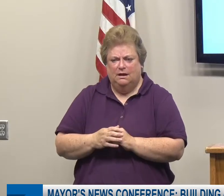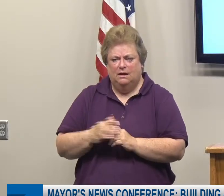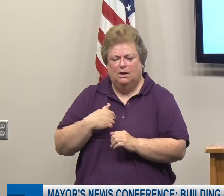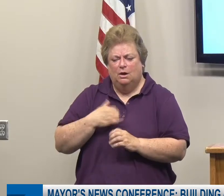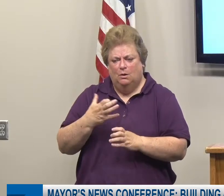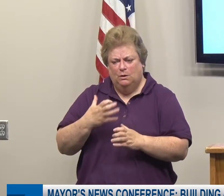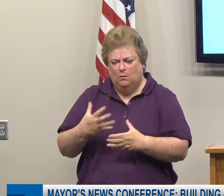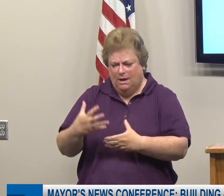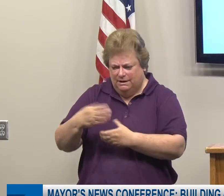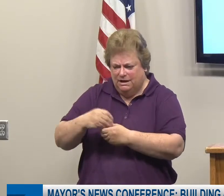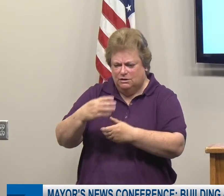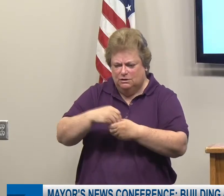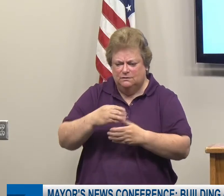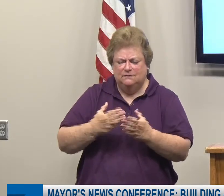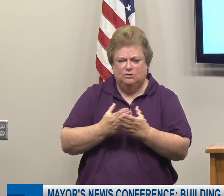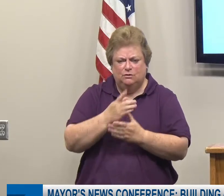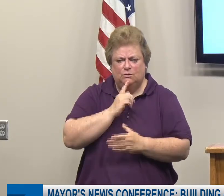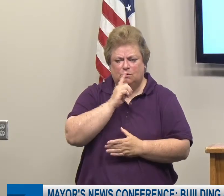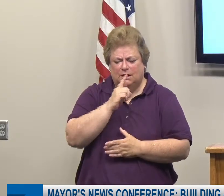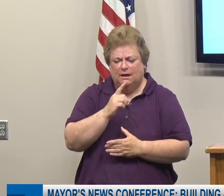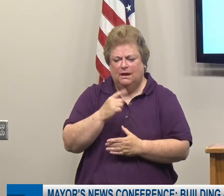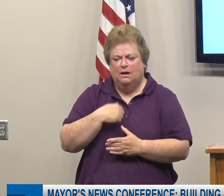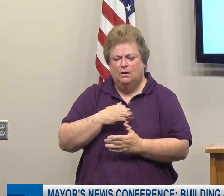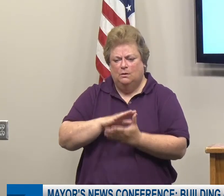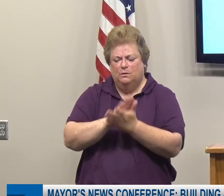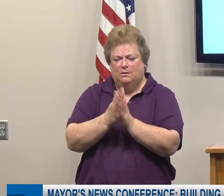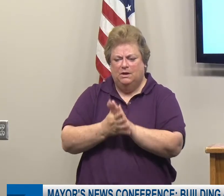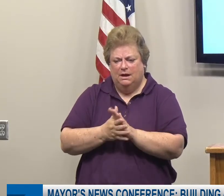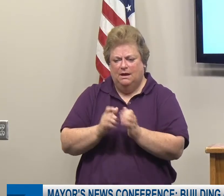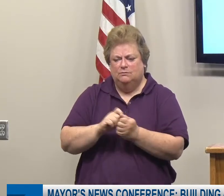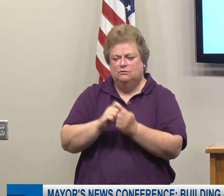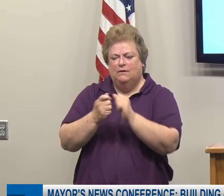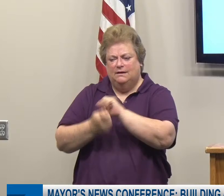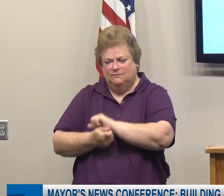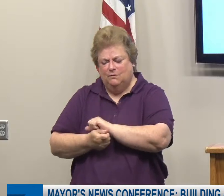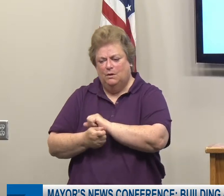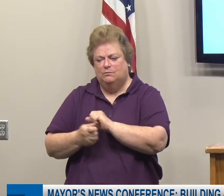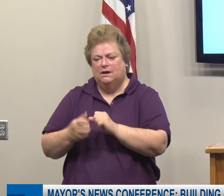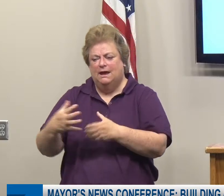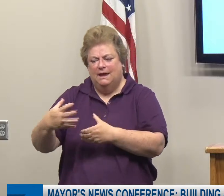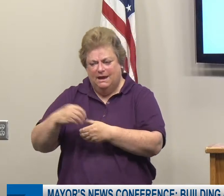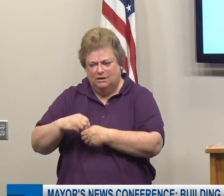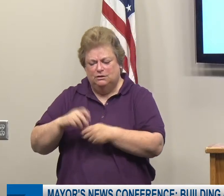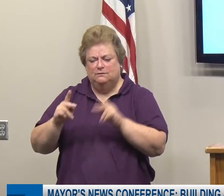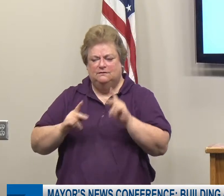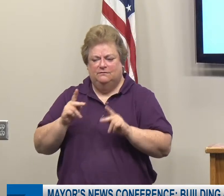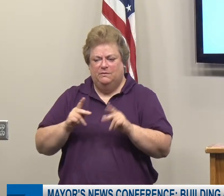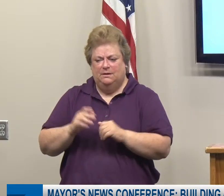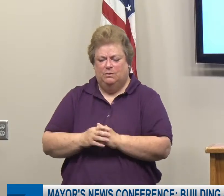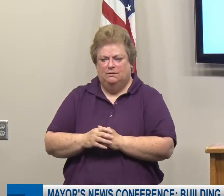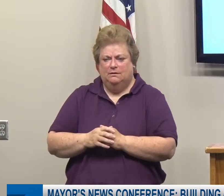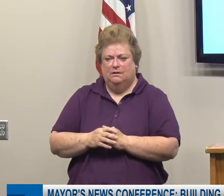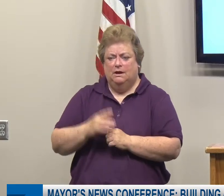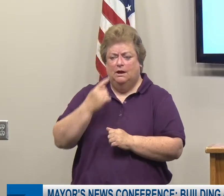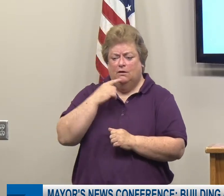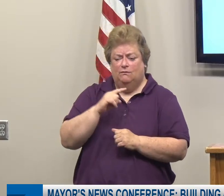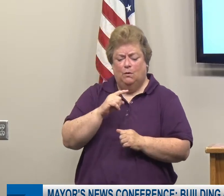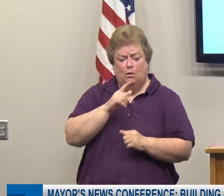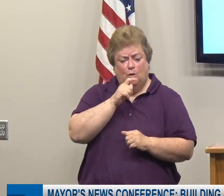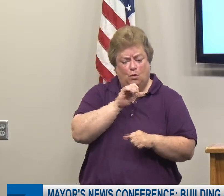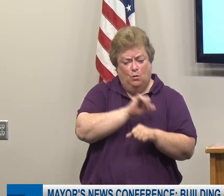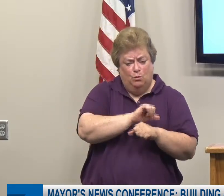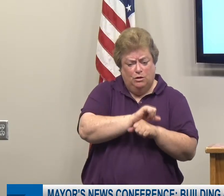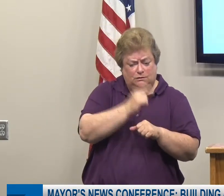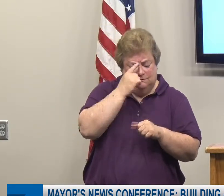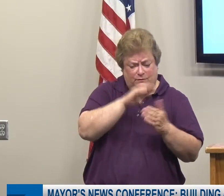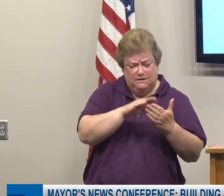new realities by becoming transformed, inclusive people. This is about the resident as well as the public servant,